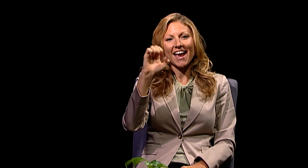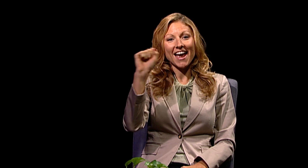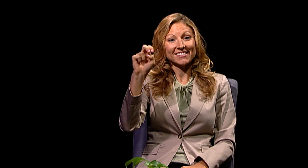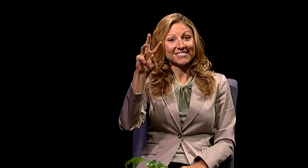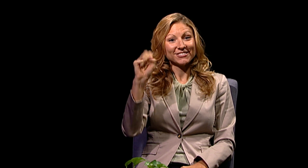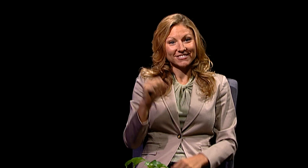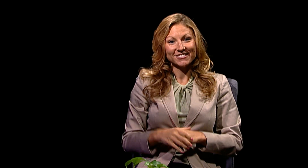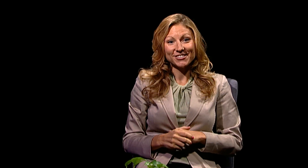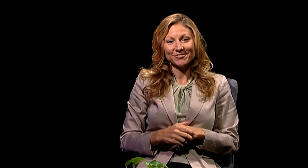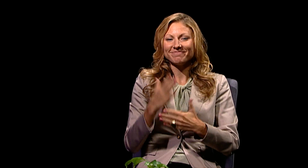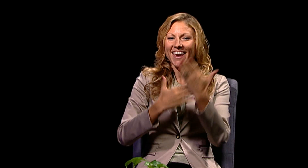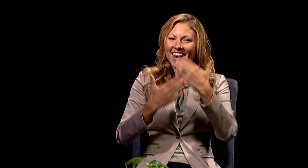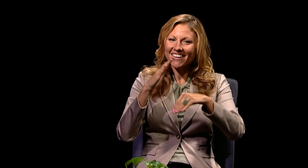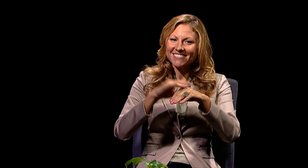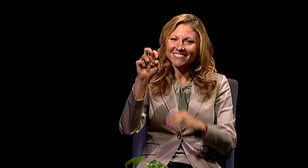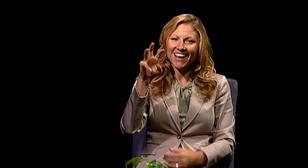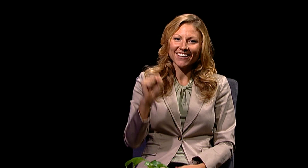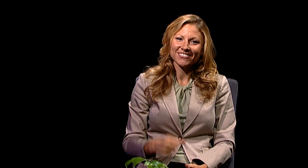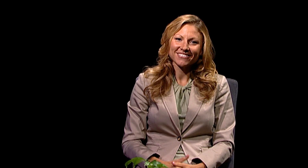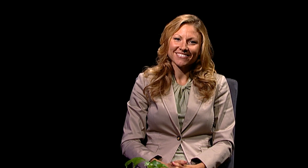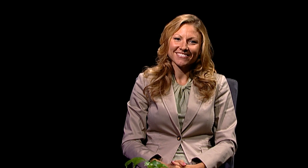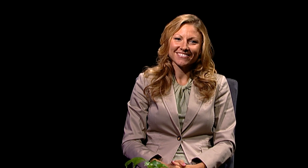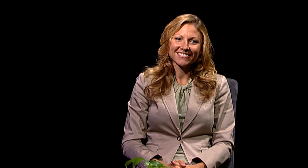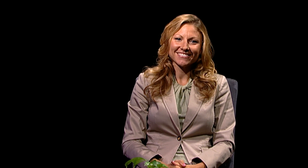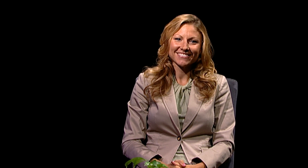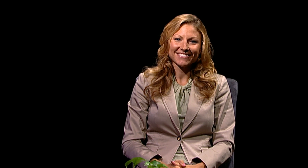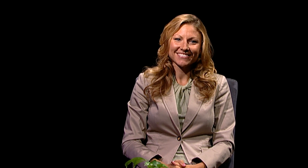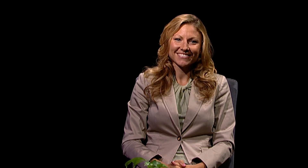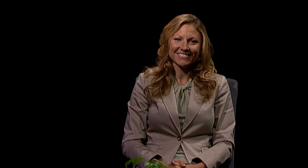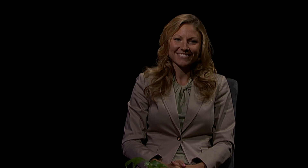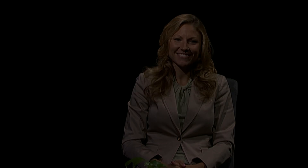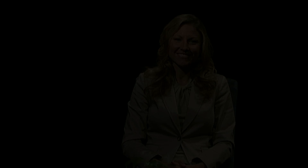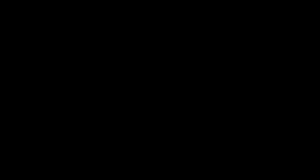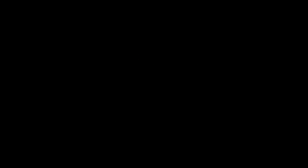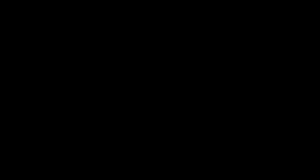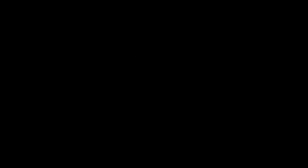and you're watching Access News, hands-on news.